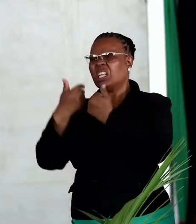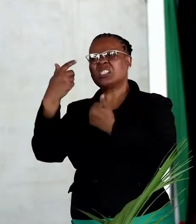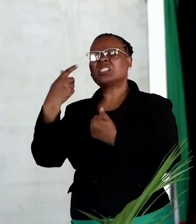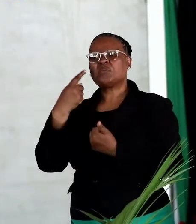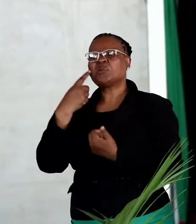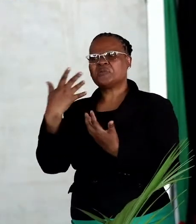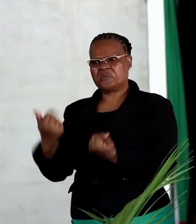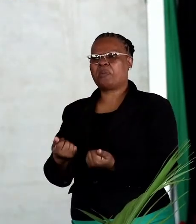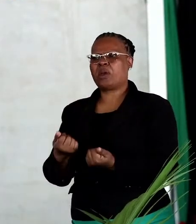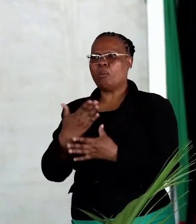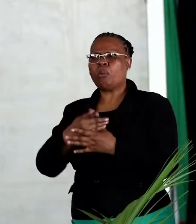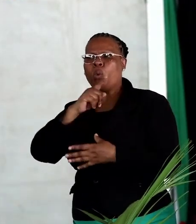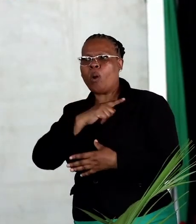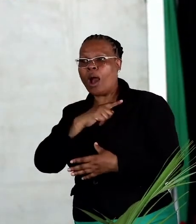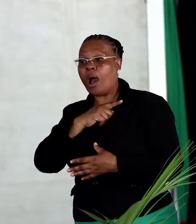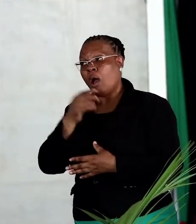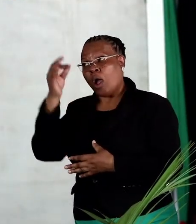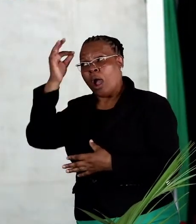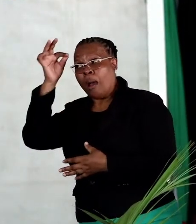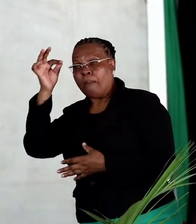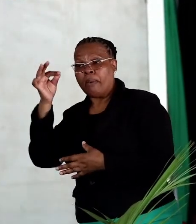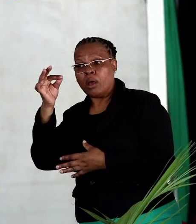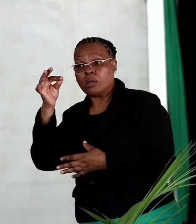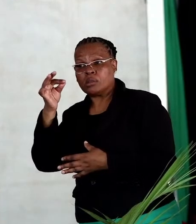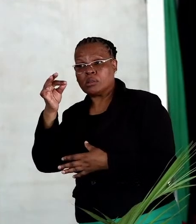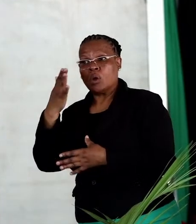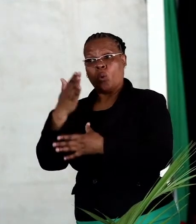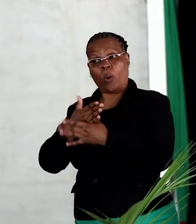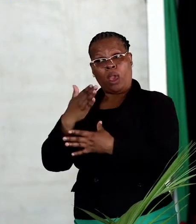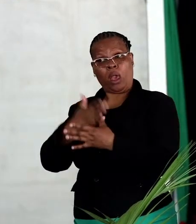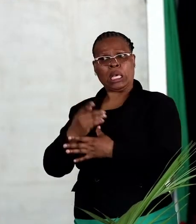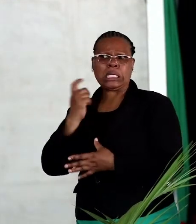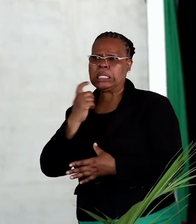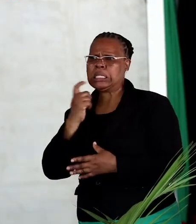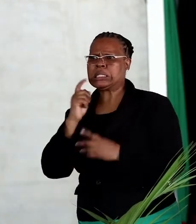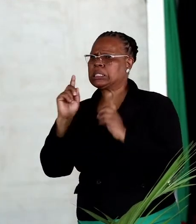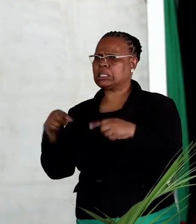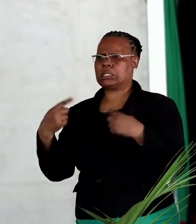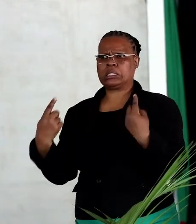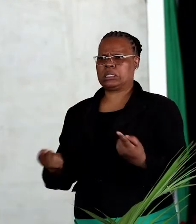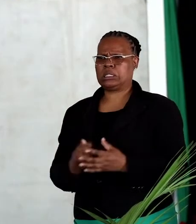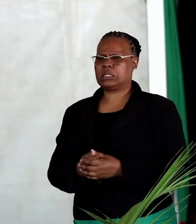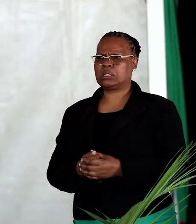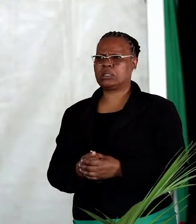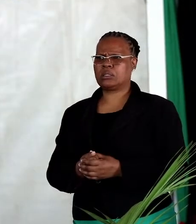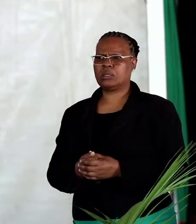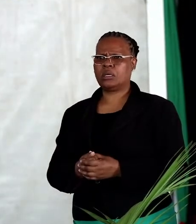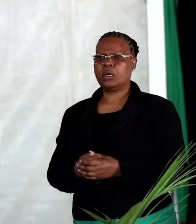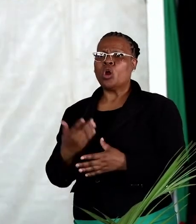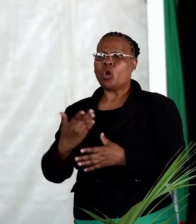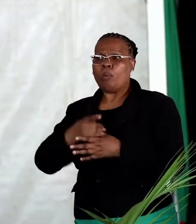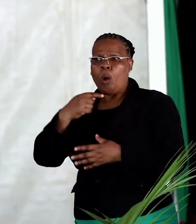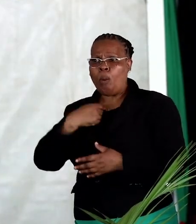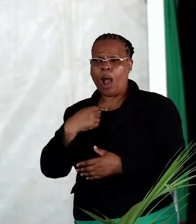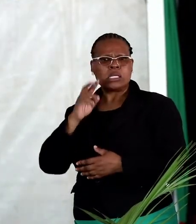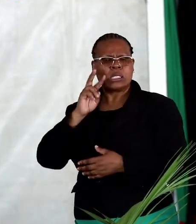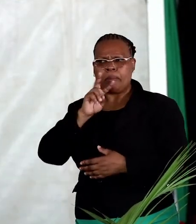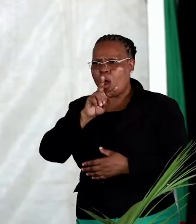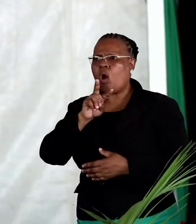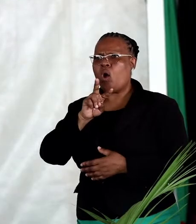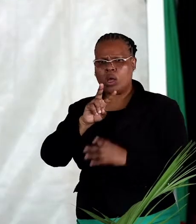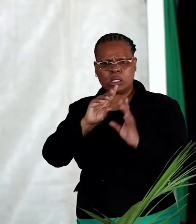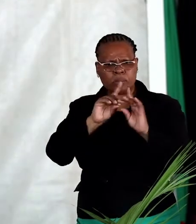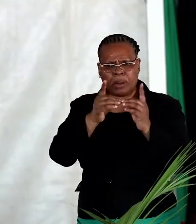Akululanga because sifumenise into kokubana i-departments are not supporting each other. Kuyahlalwa